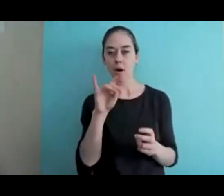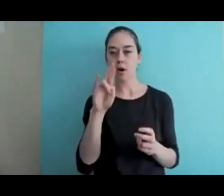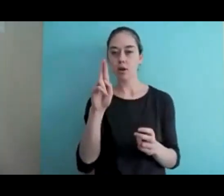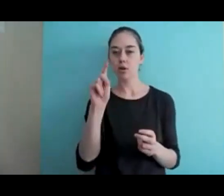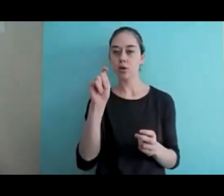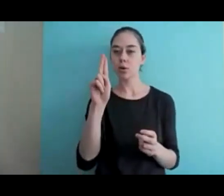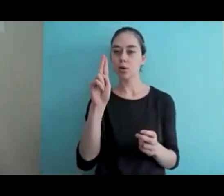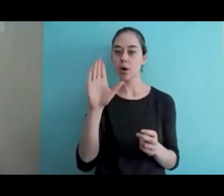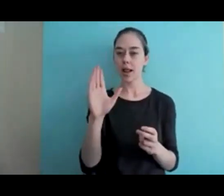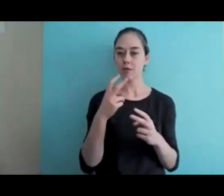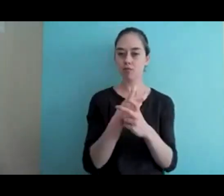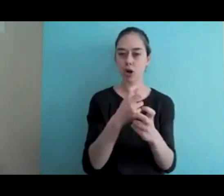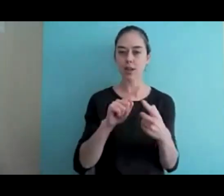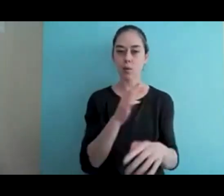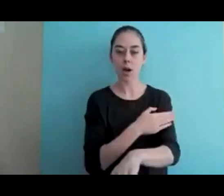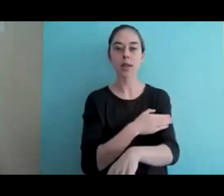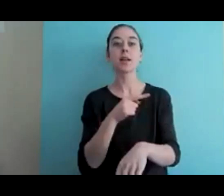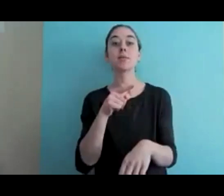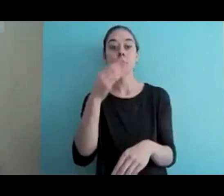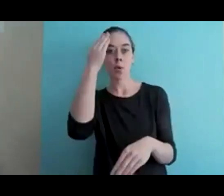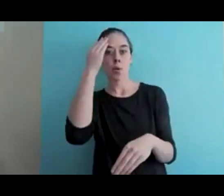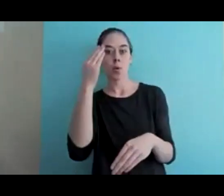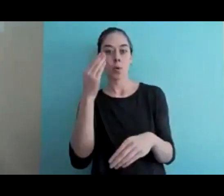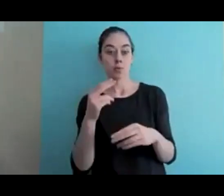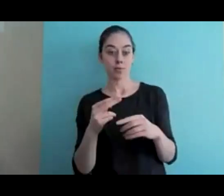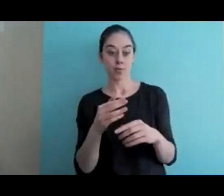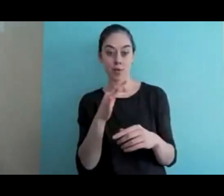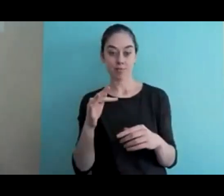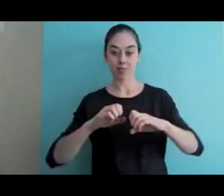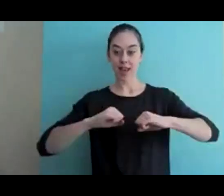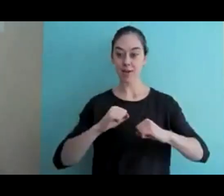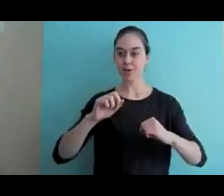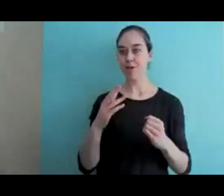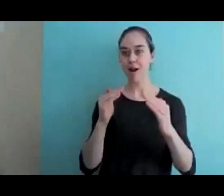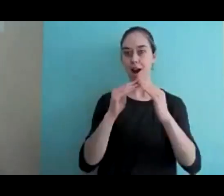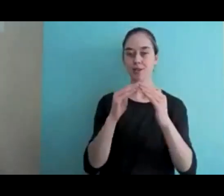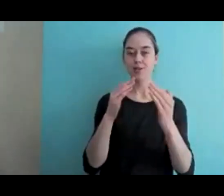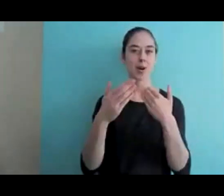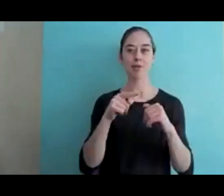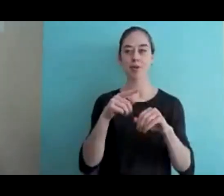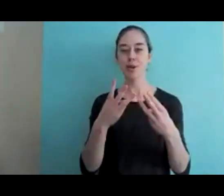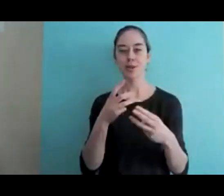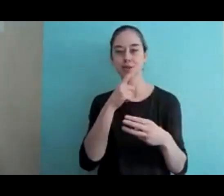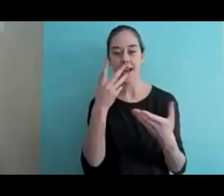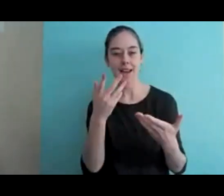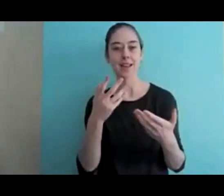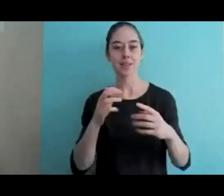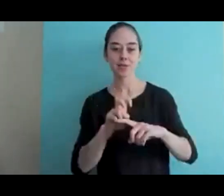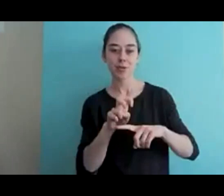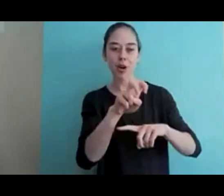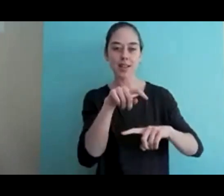and we go from the house or the couch, whatever way you want to phrase it, and we cross that line